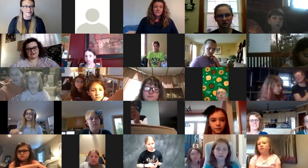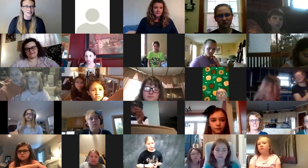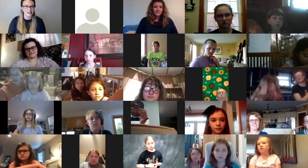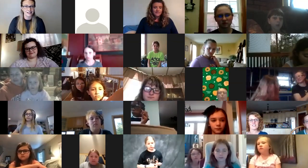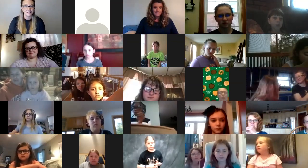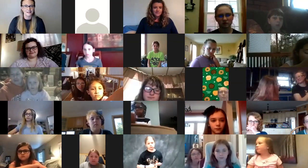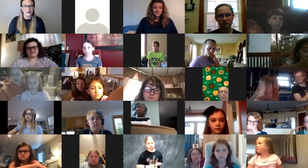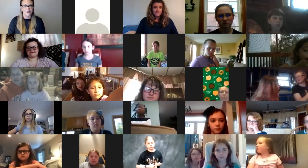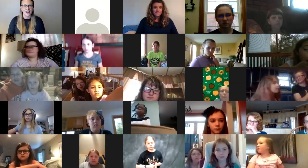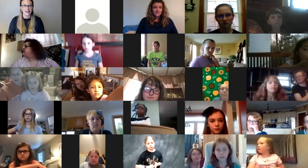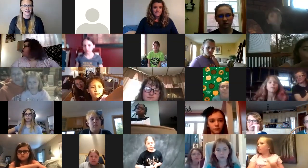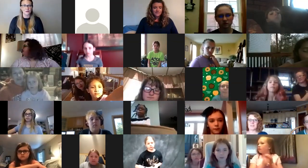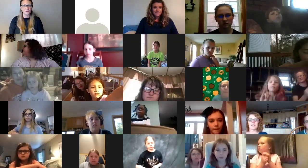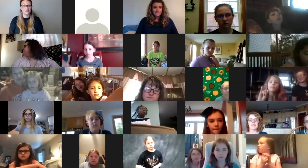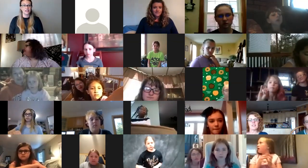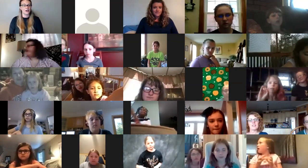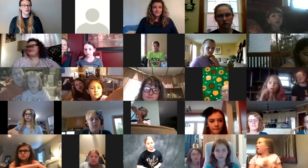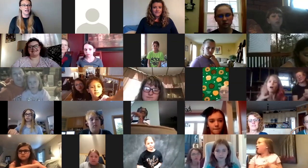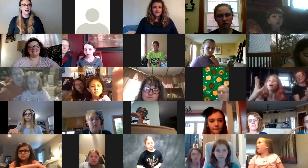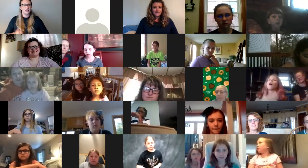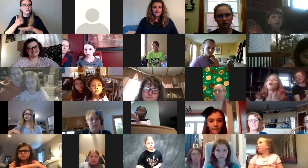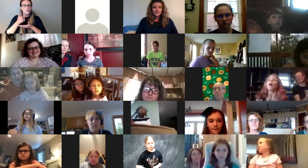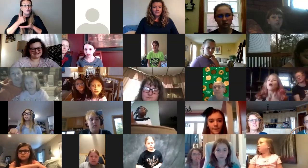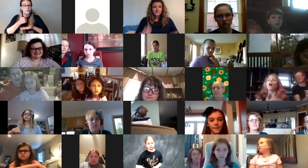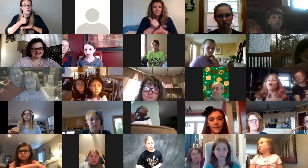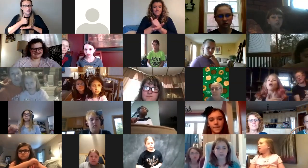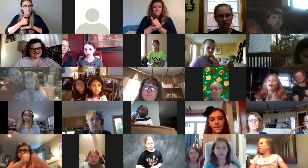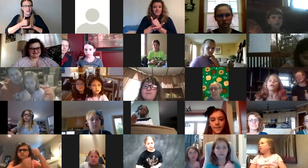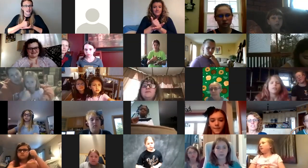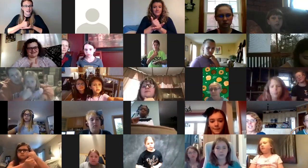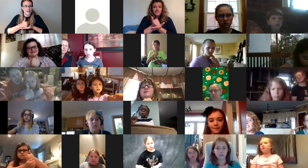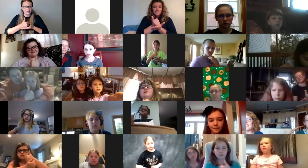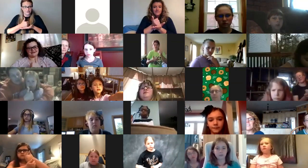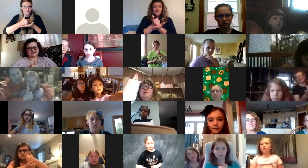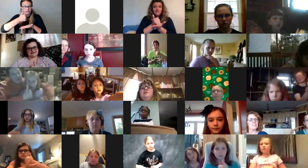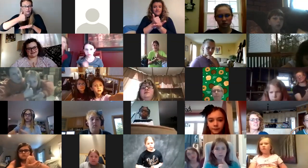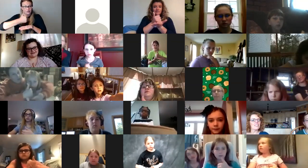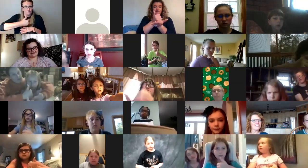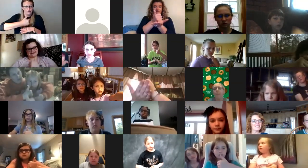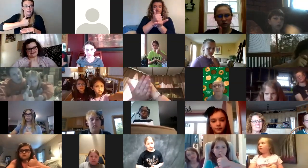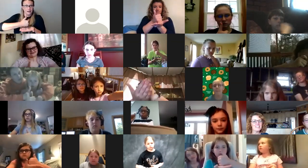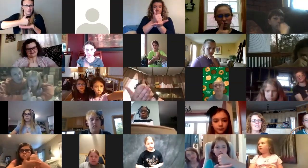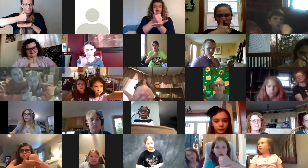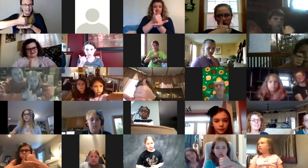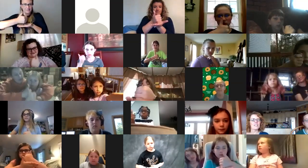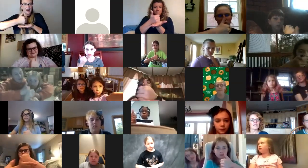times. Okay, so we're going to go to can everybody see my